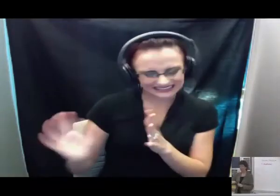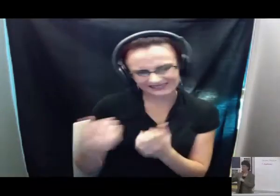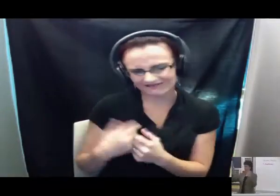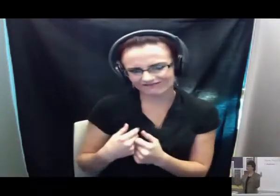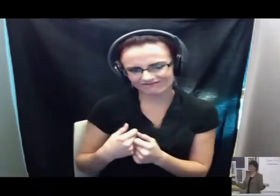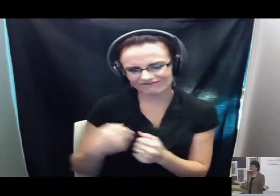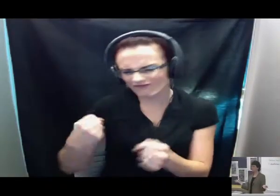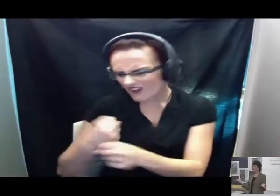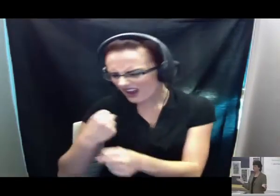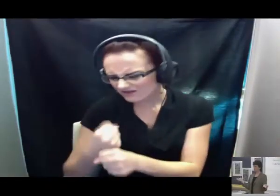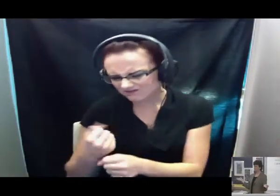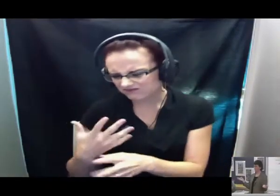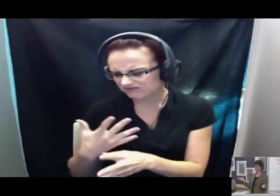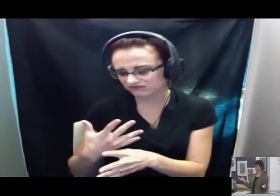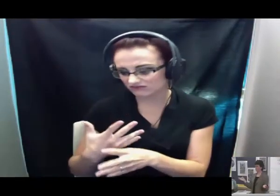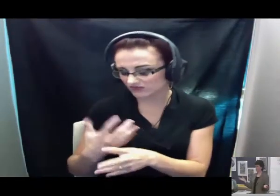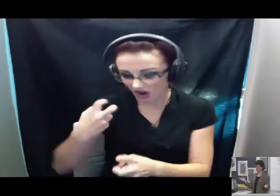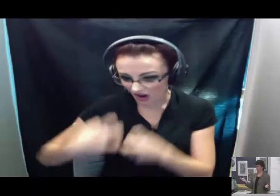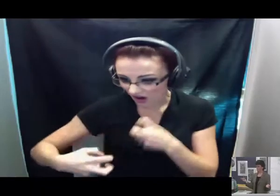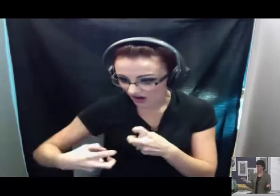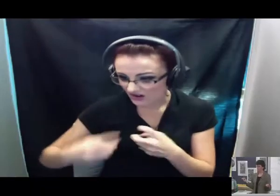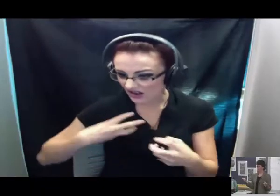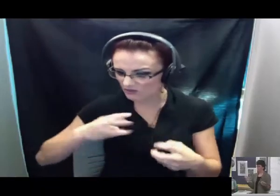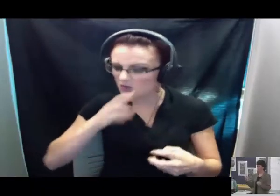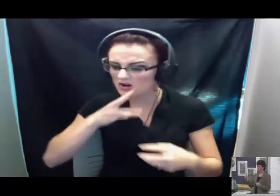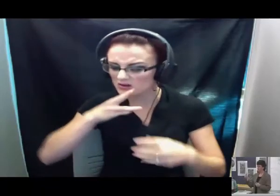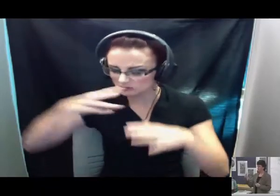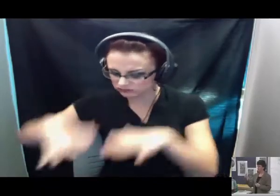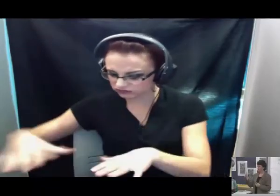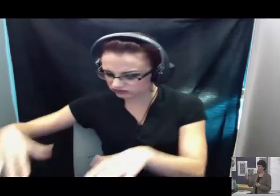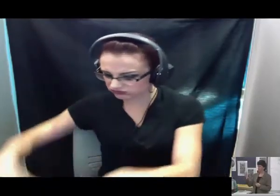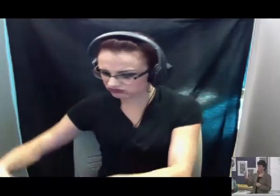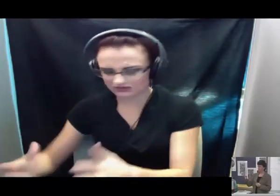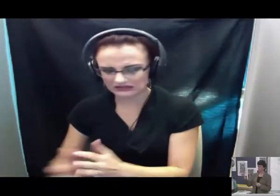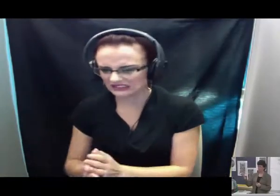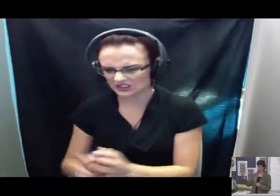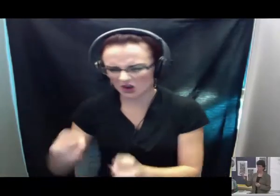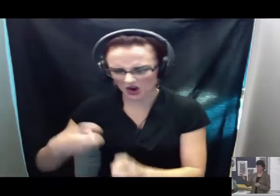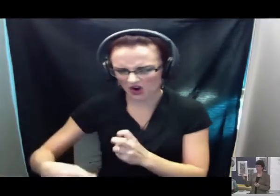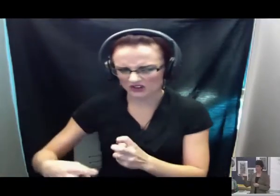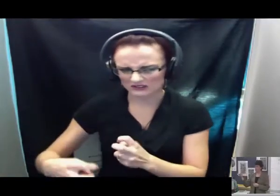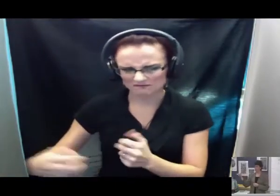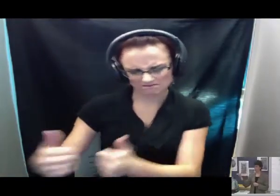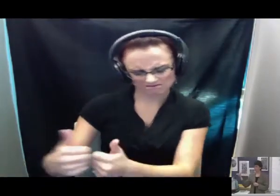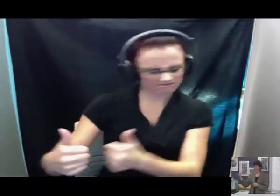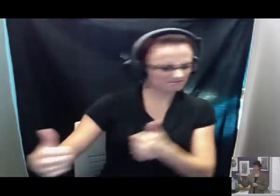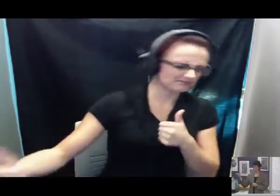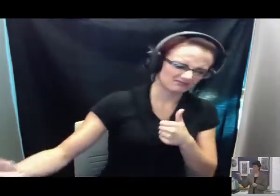They were way across an ocean. All right, distance was a problem, and Brett?